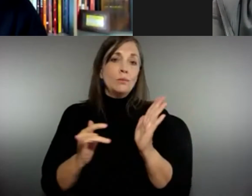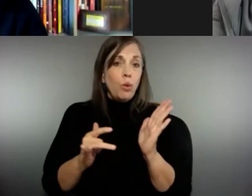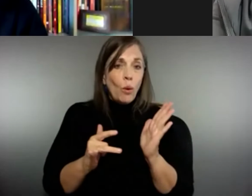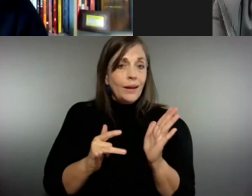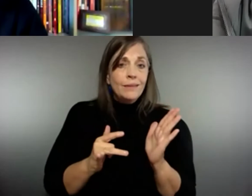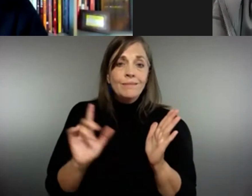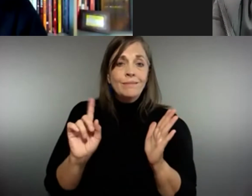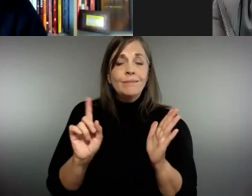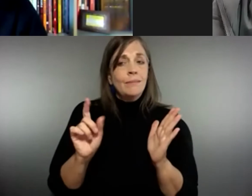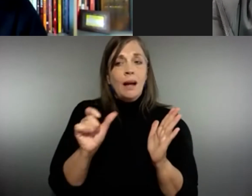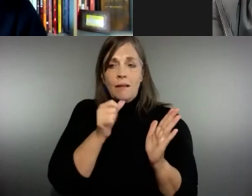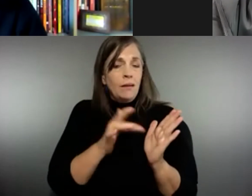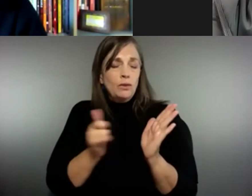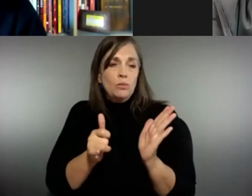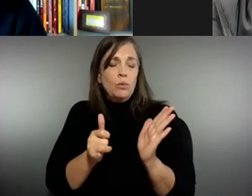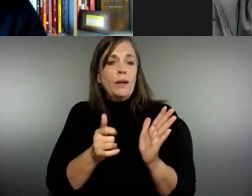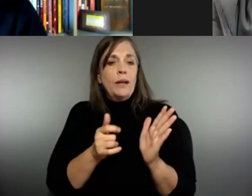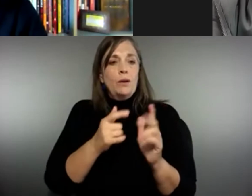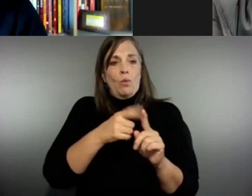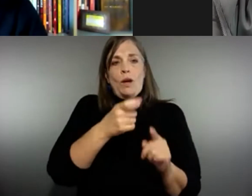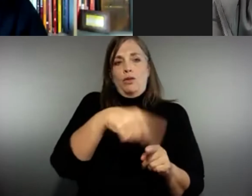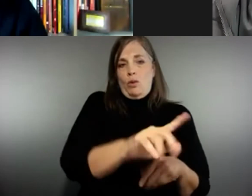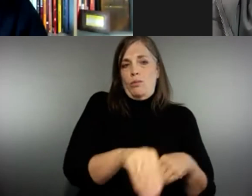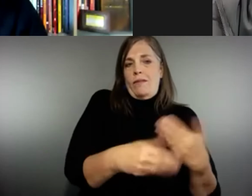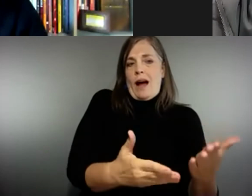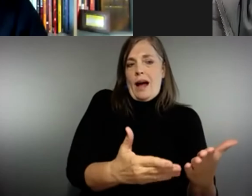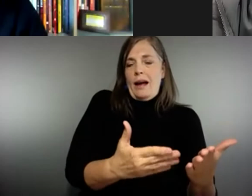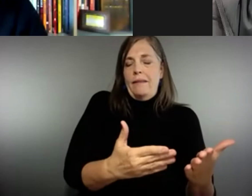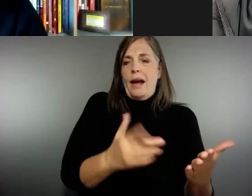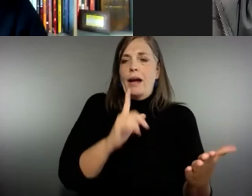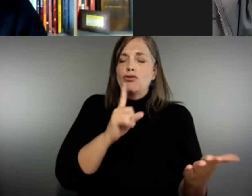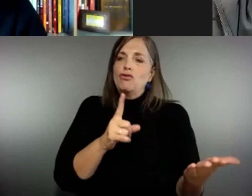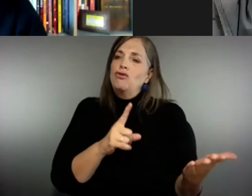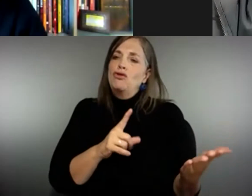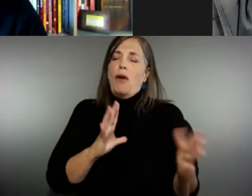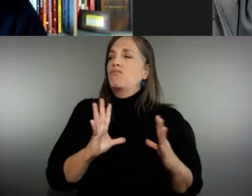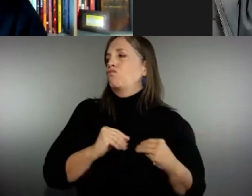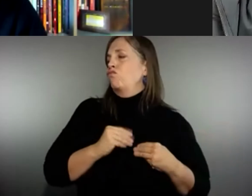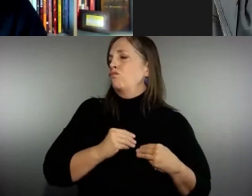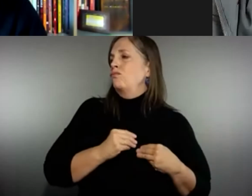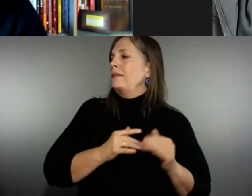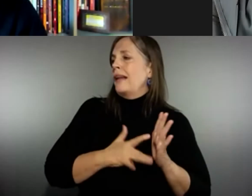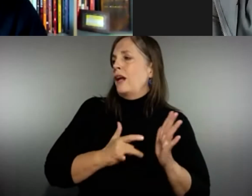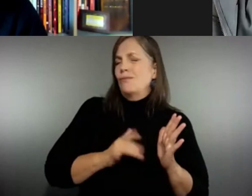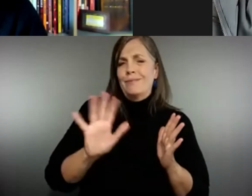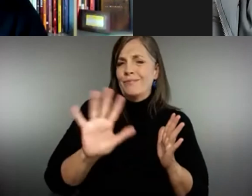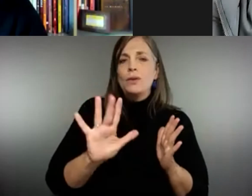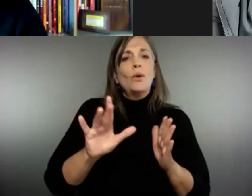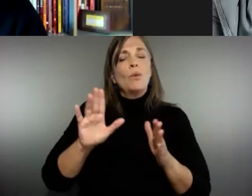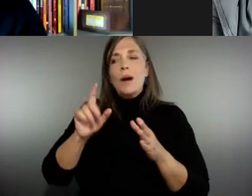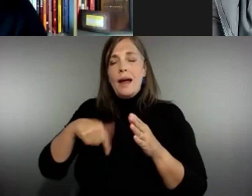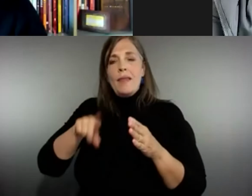um what you what you provide to communities and and and taking that for granted i think is a shift in orientation that is long overdue